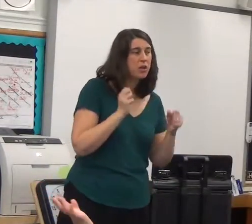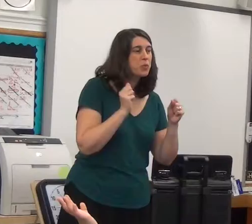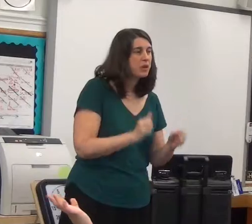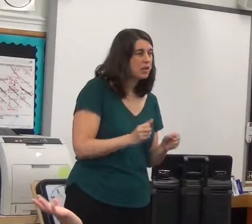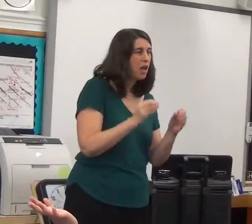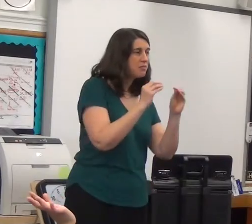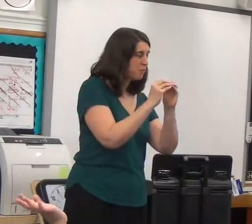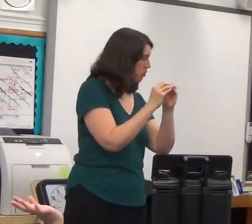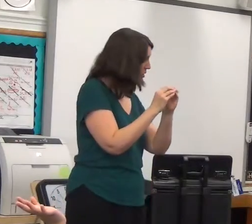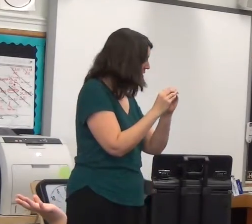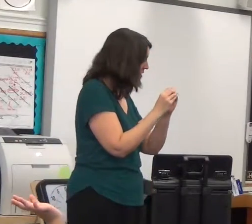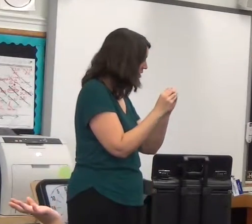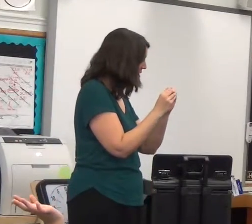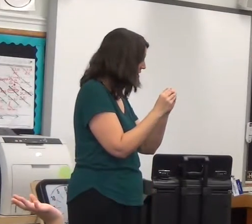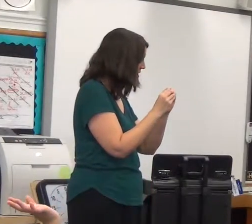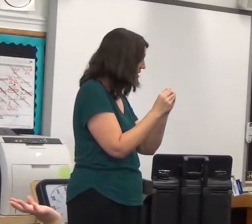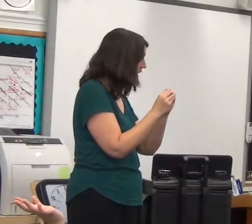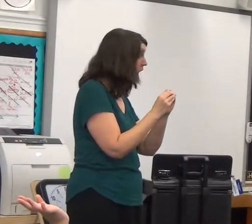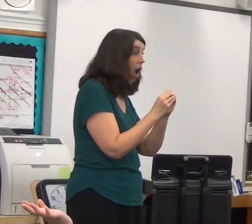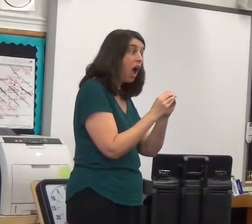more.